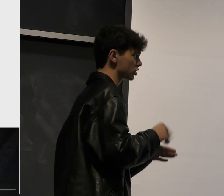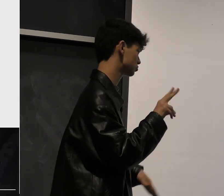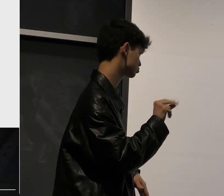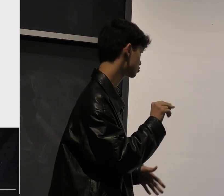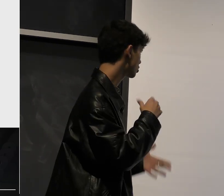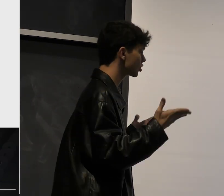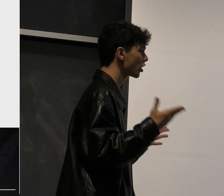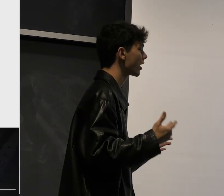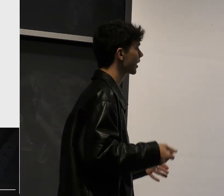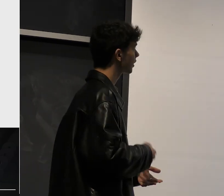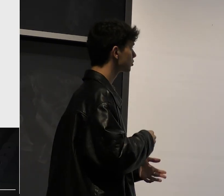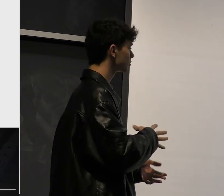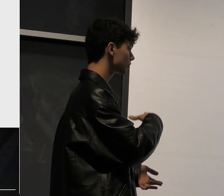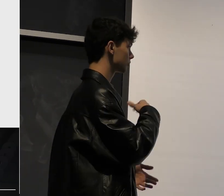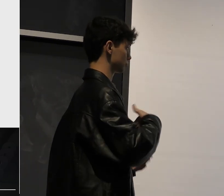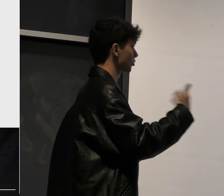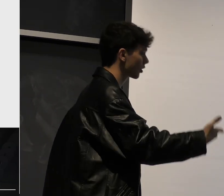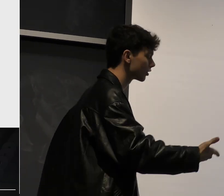Has it been a good experience, or,